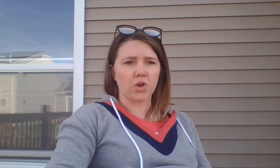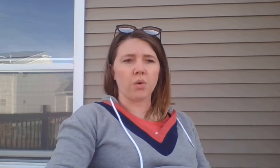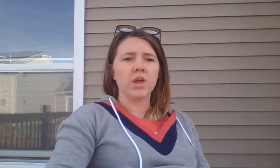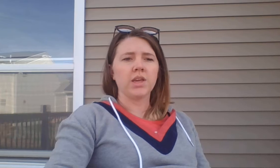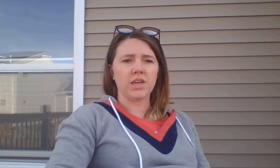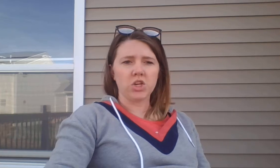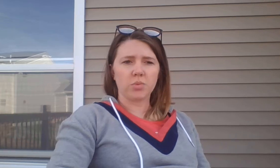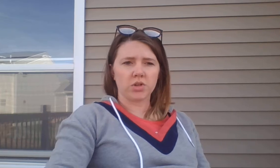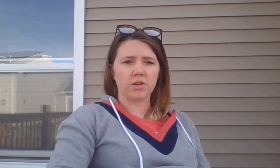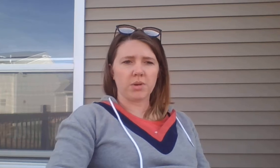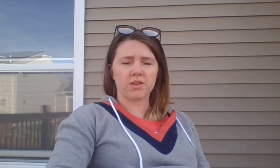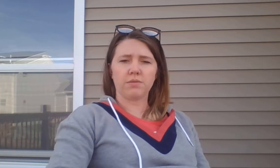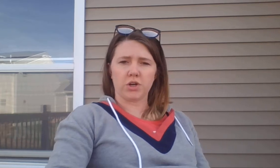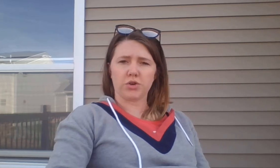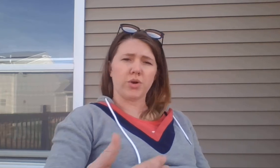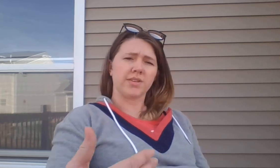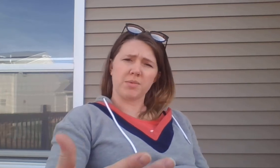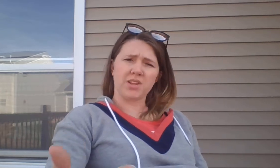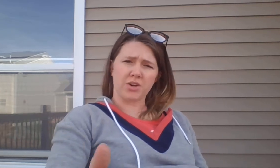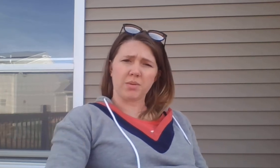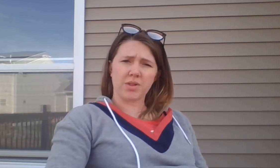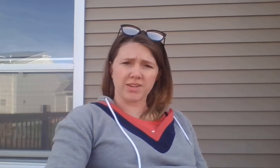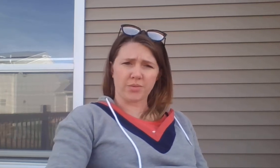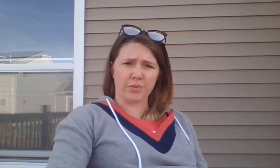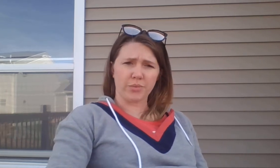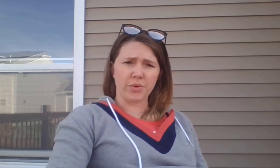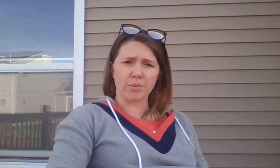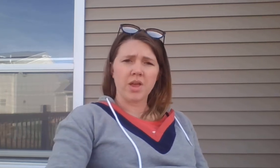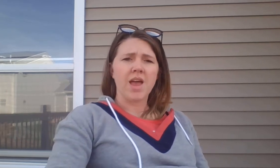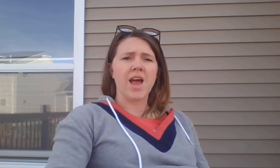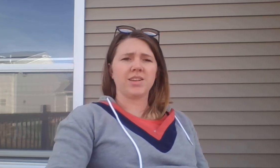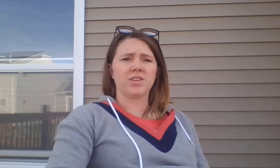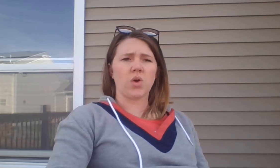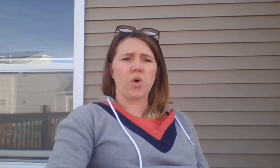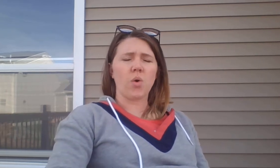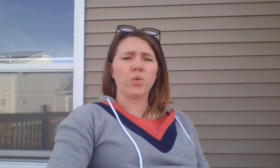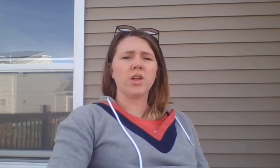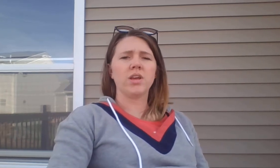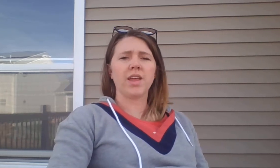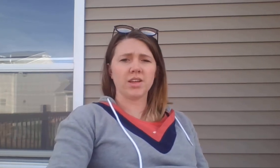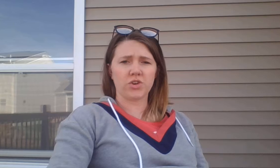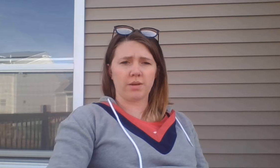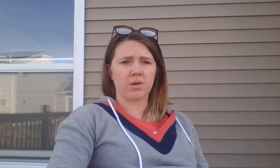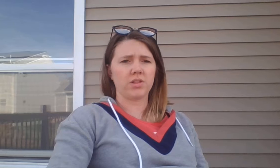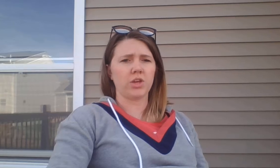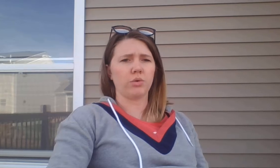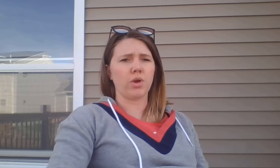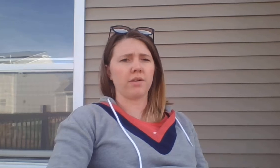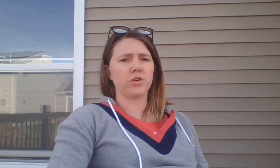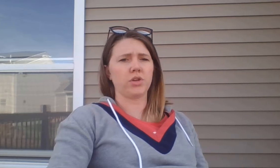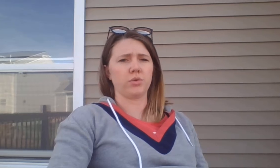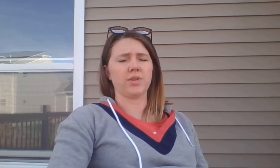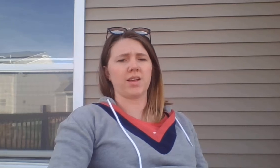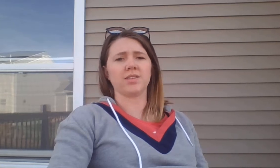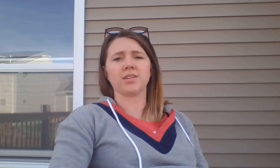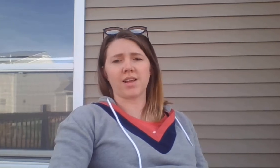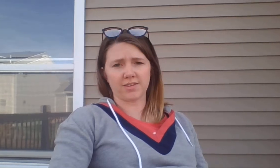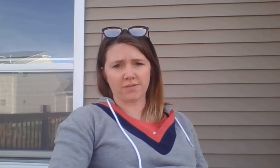So each piece of furniture or something that you're going to place around the room has its own hand shape that you have to use as the